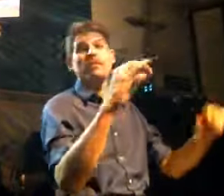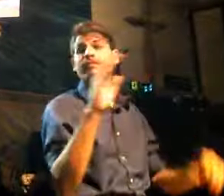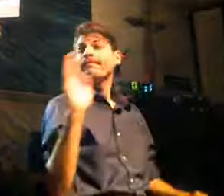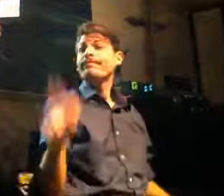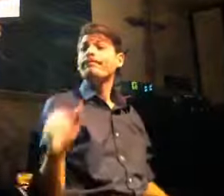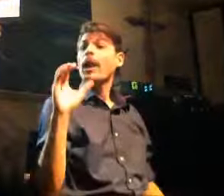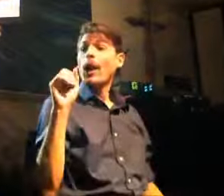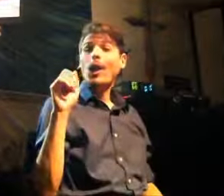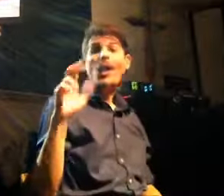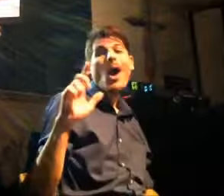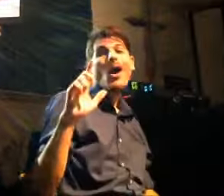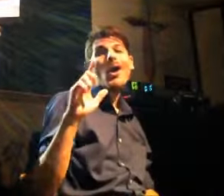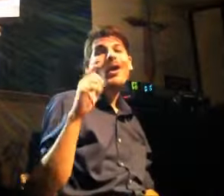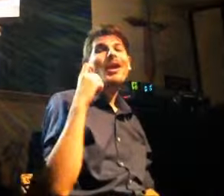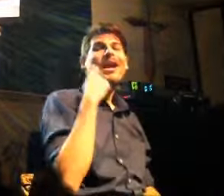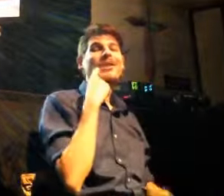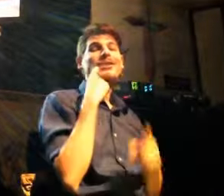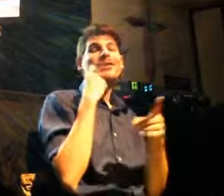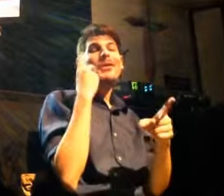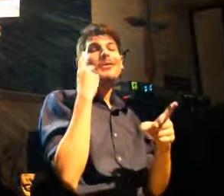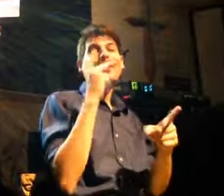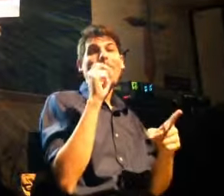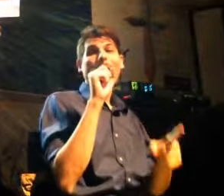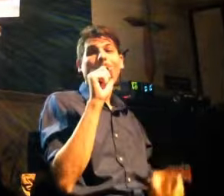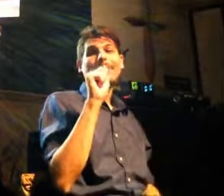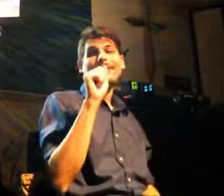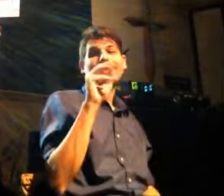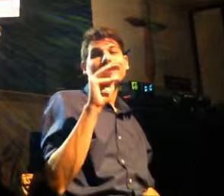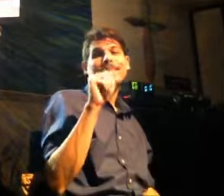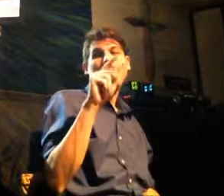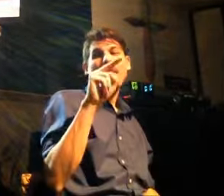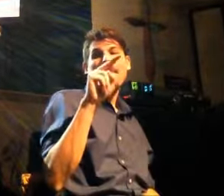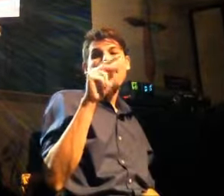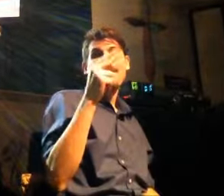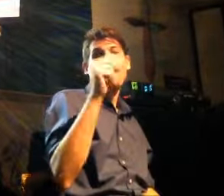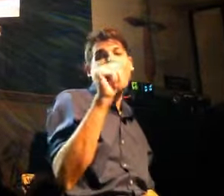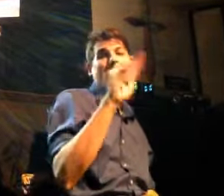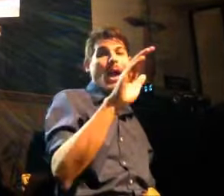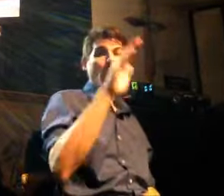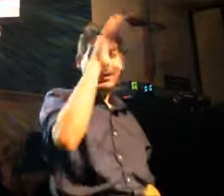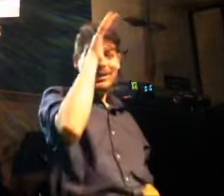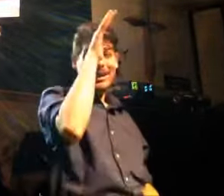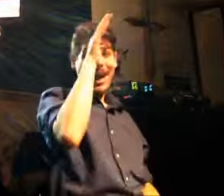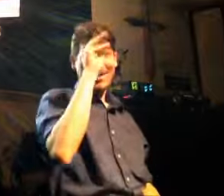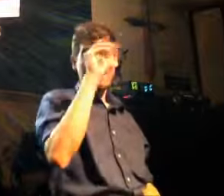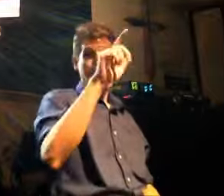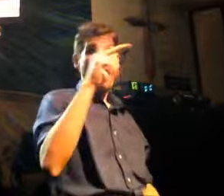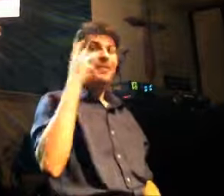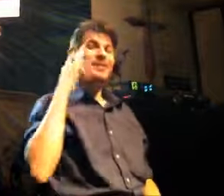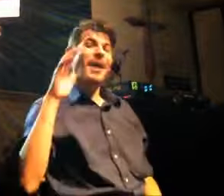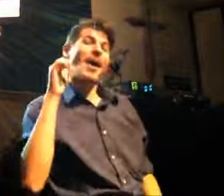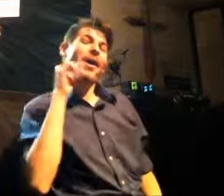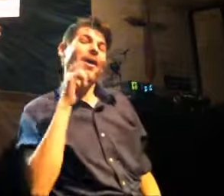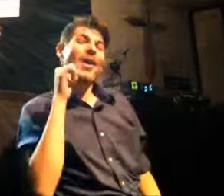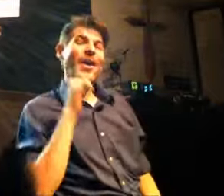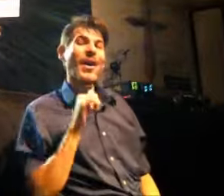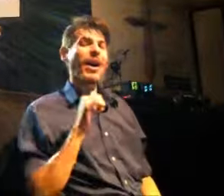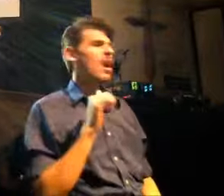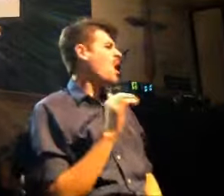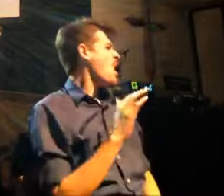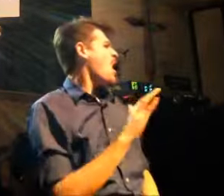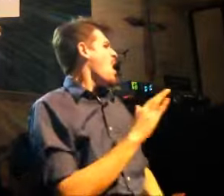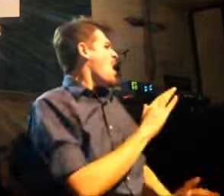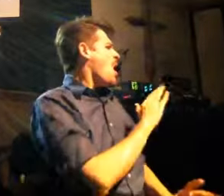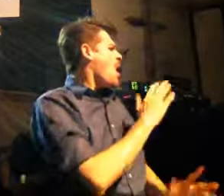saw Samantha and her mom at the mall yesterday. What? Mom? I can't believe you. You didn't